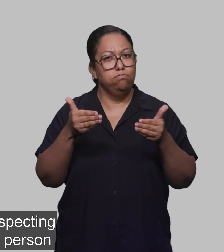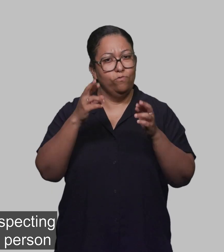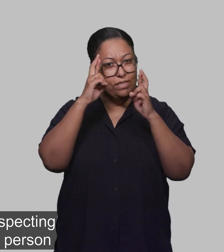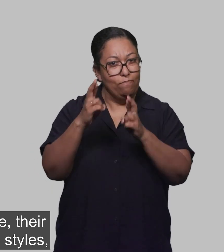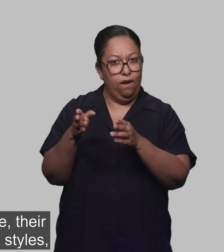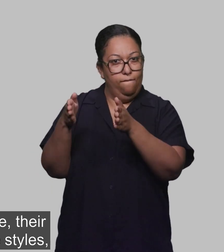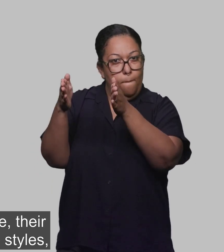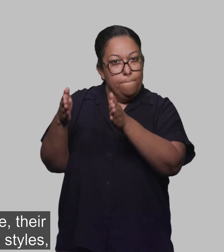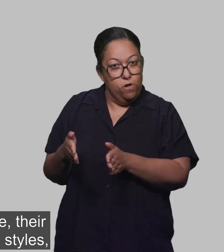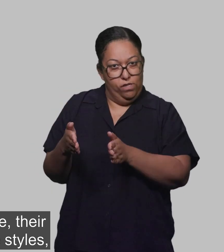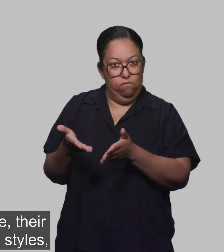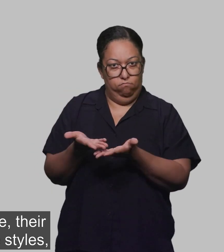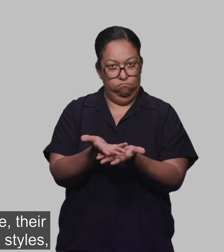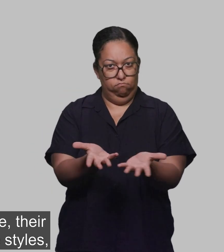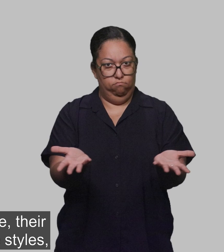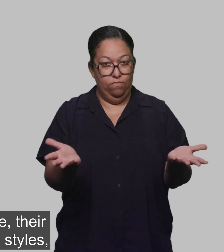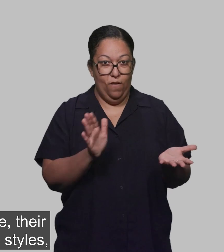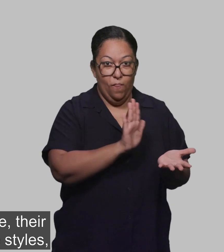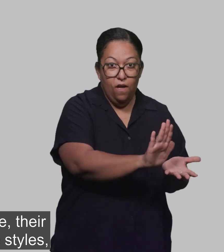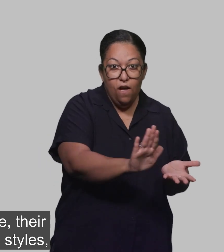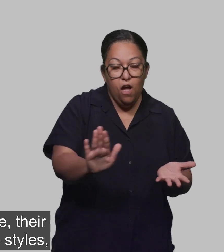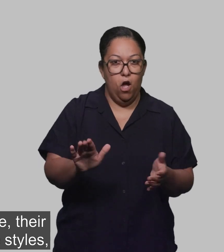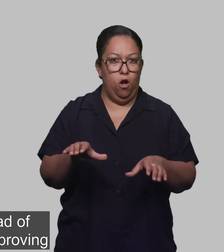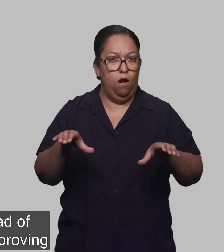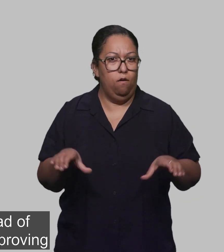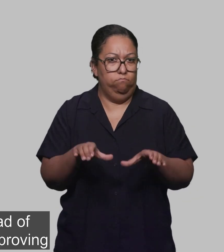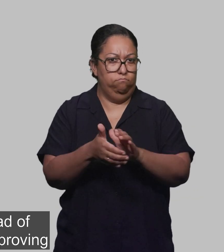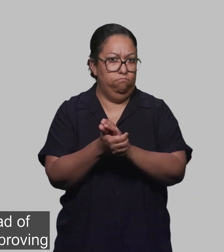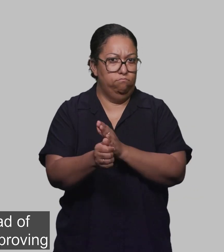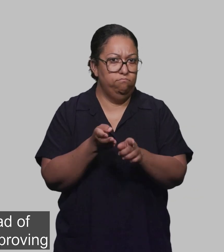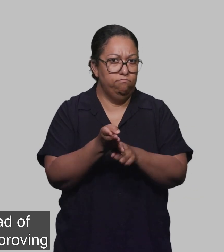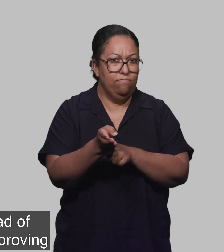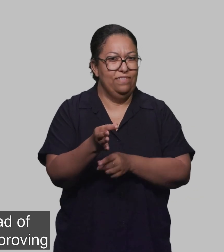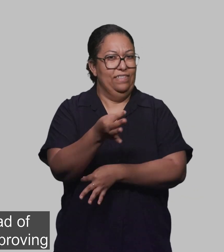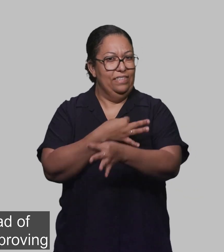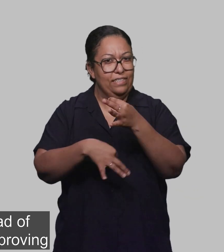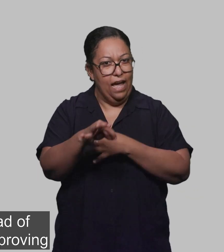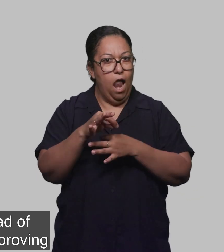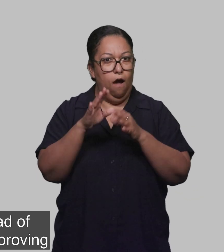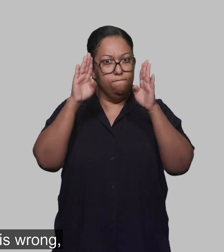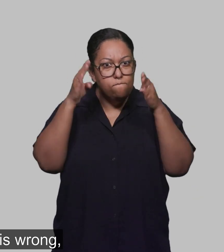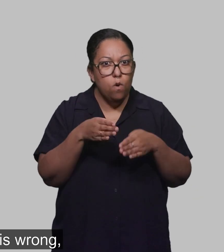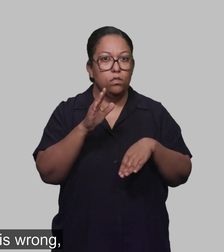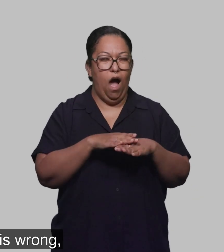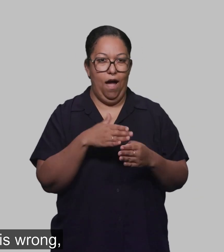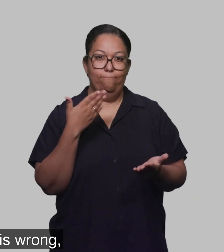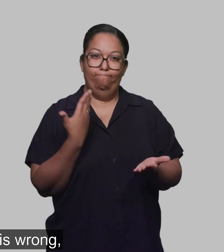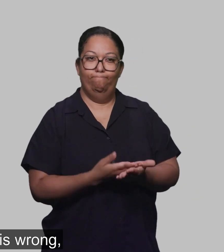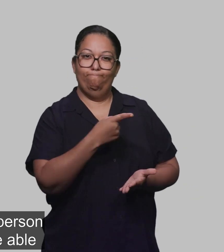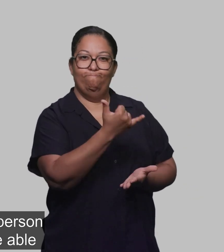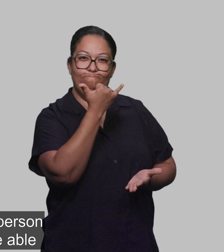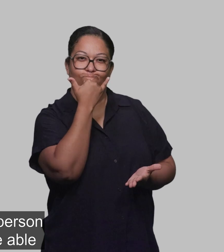the person in front of me, their performance styles, and instead of focusing on proving that someone is